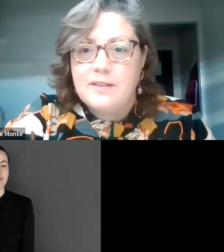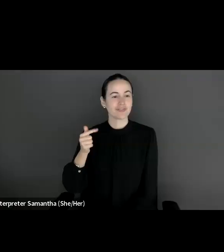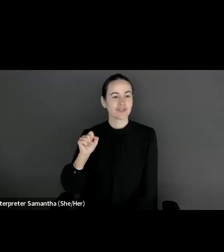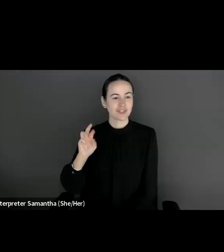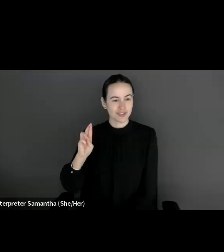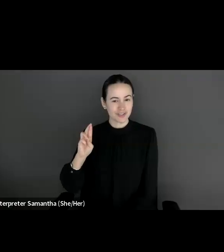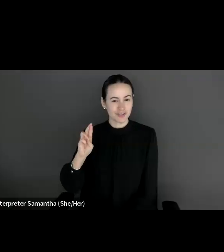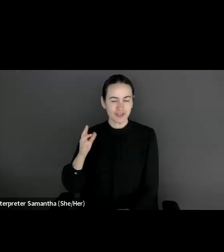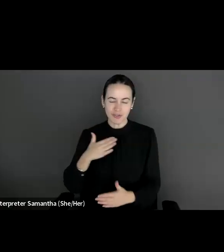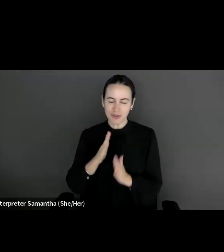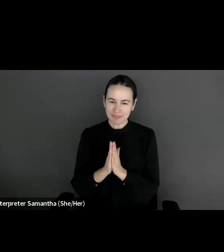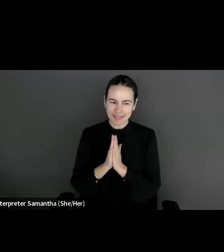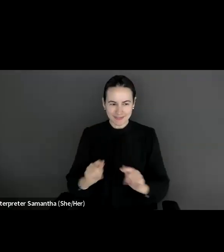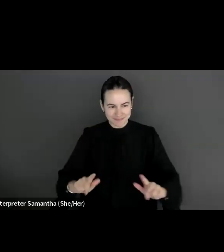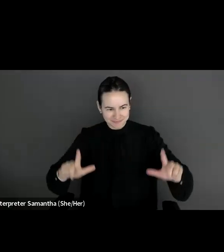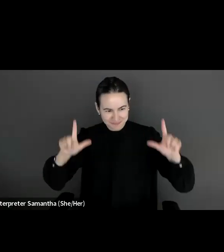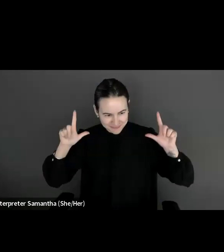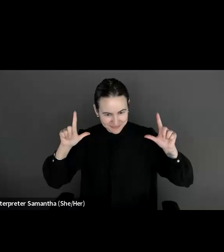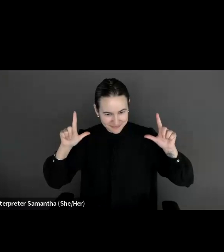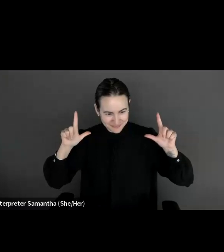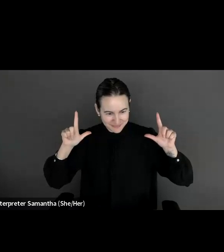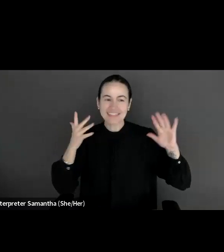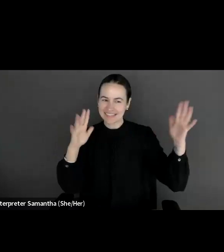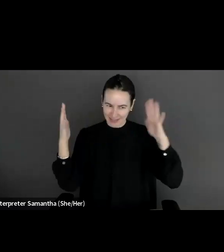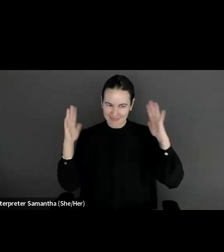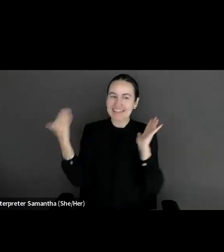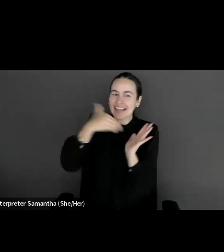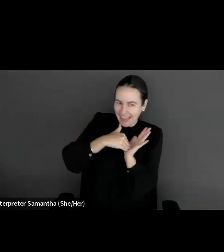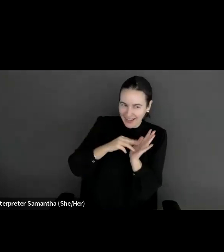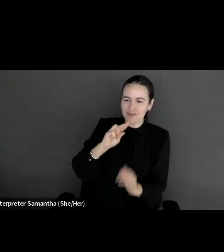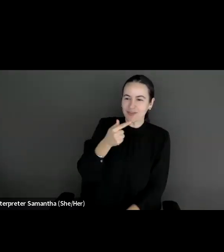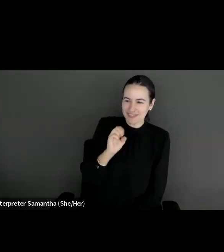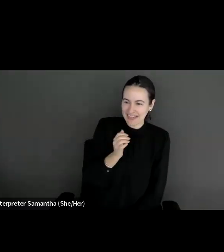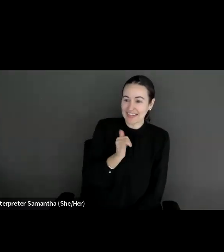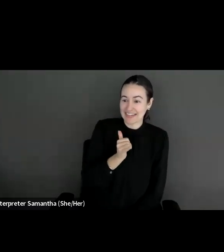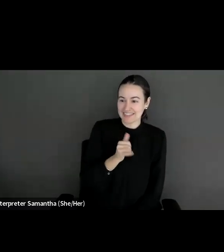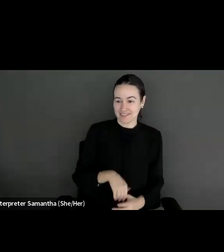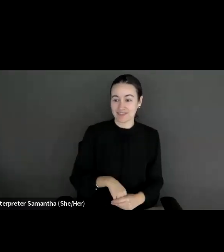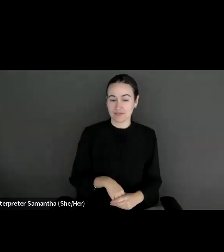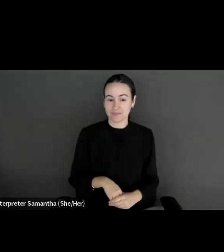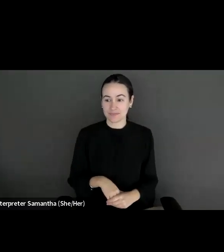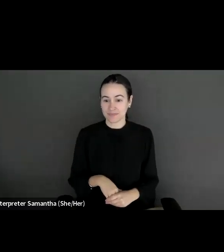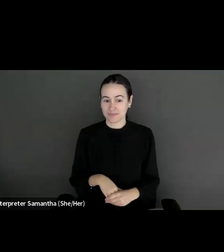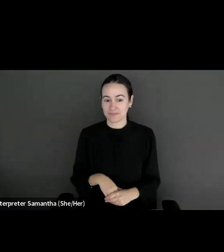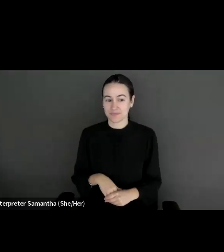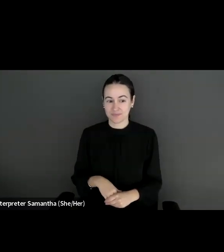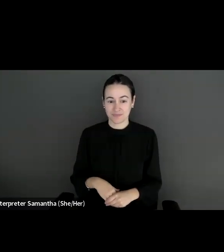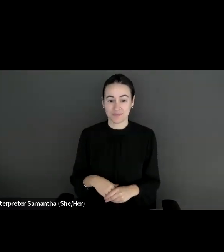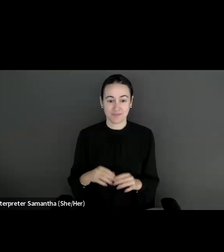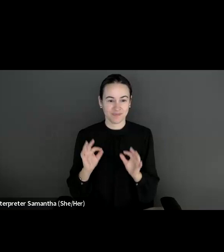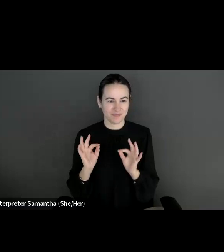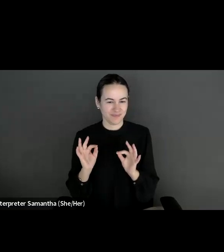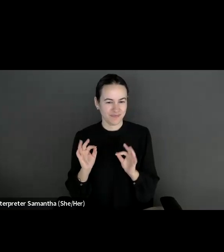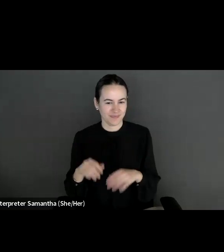on his video. Yes, again, we have clapping hands for Ute. Christer, please switch on your video. There you